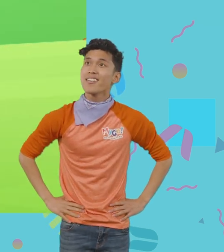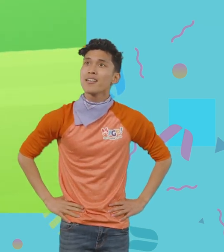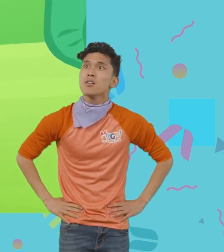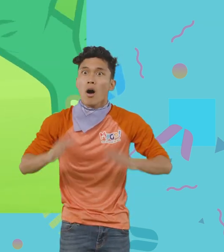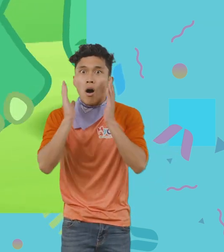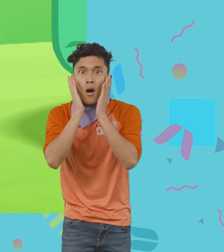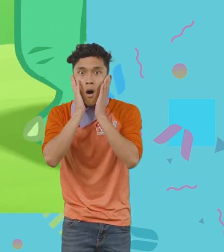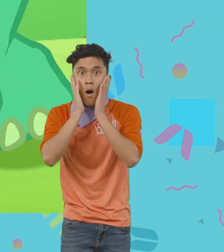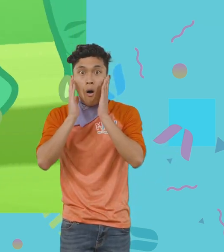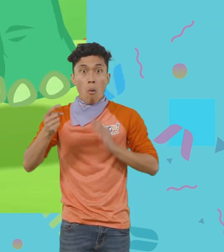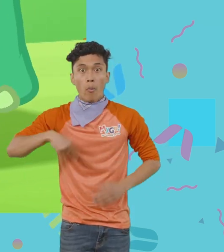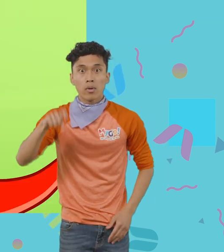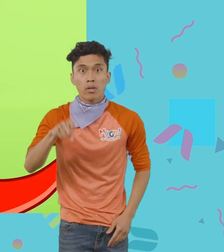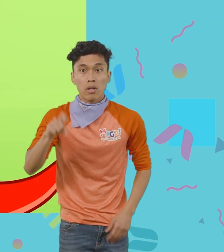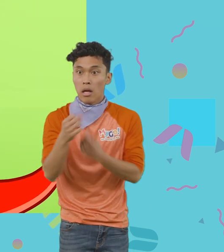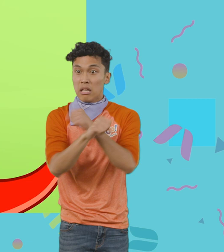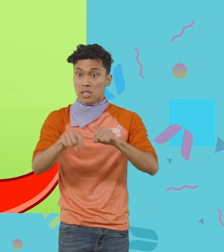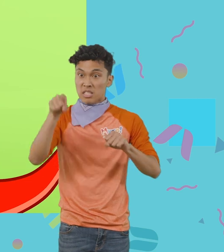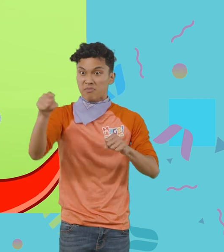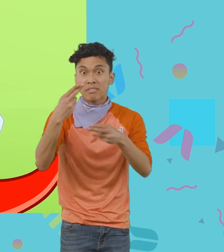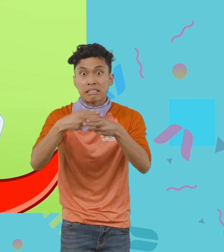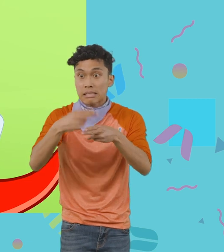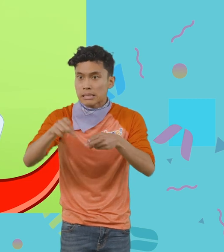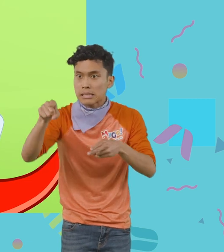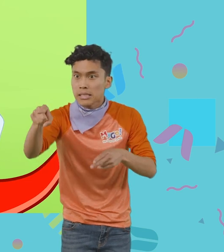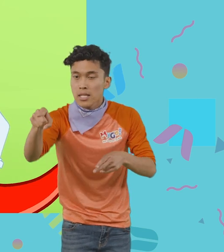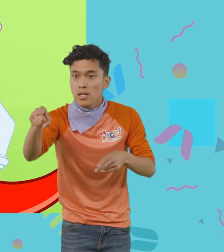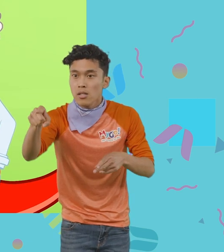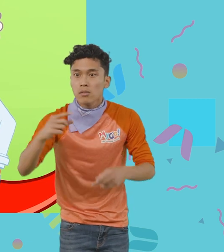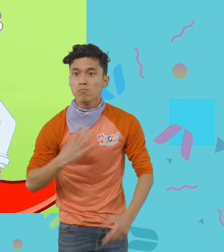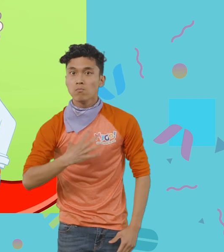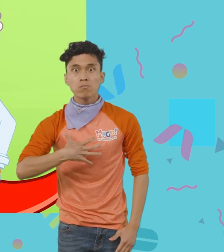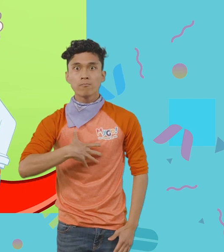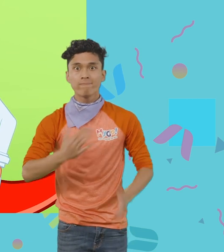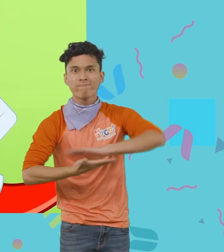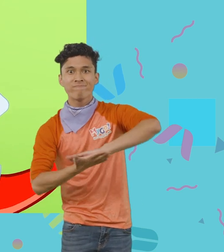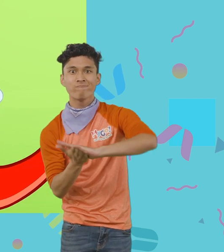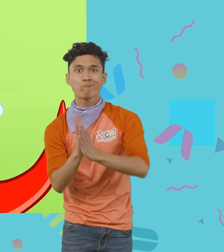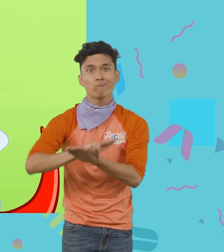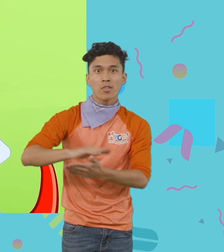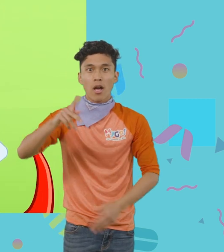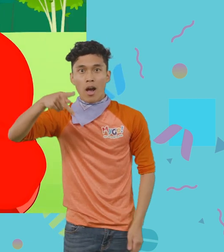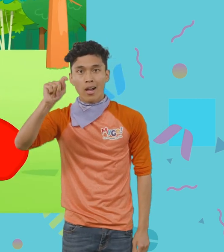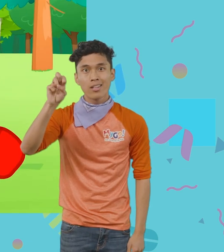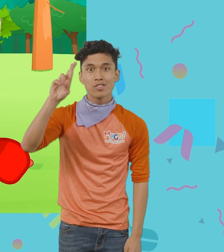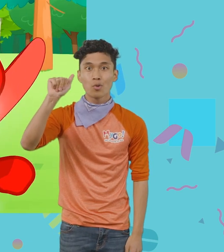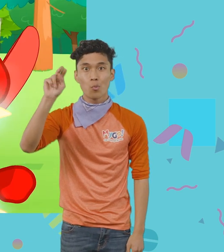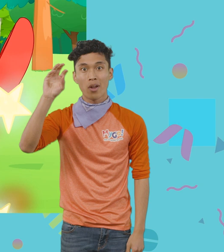Oh no! We need to save that egg, Morphle. Morph into a pteranodon.